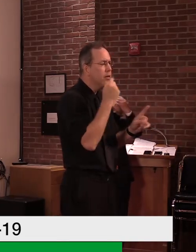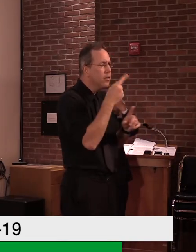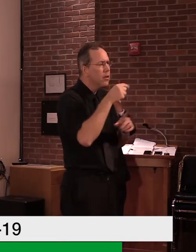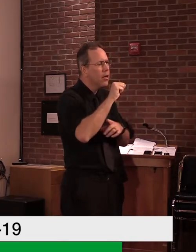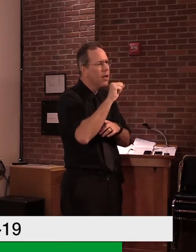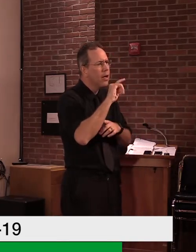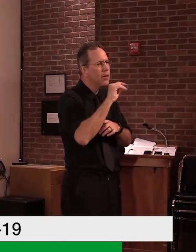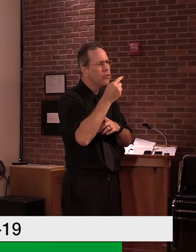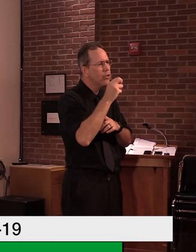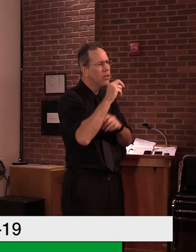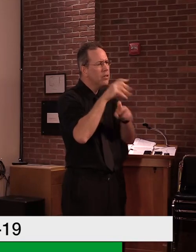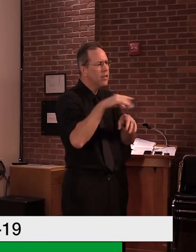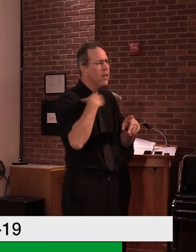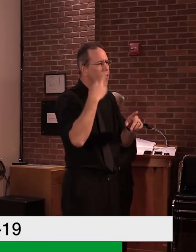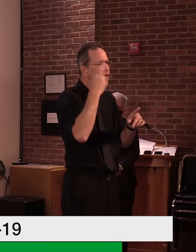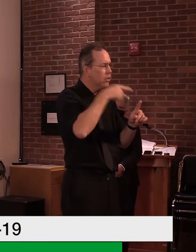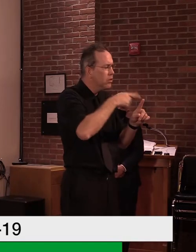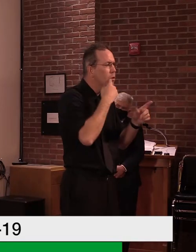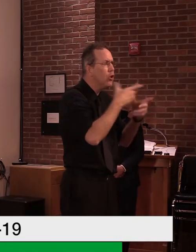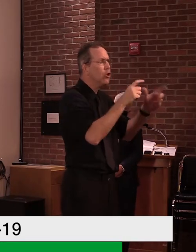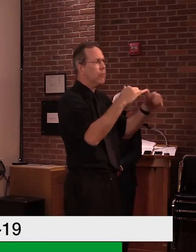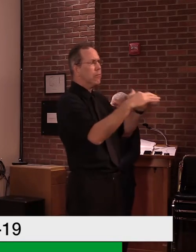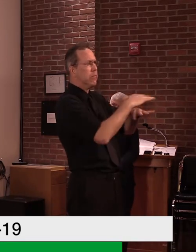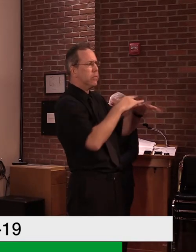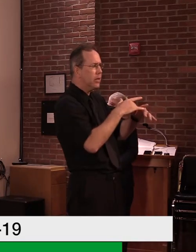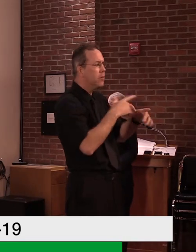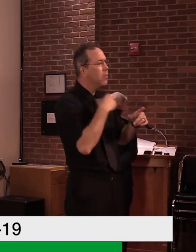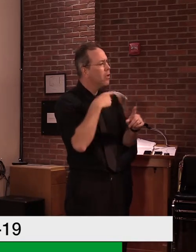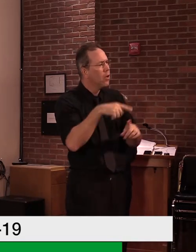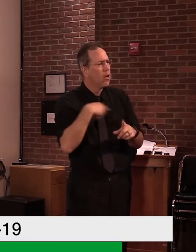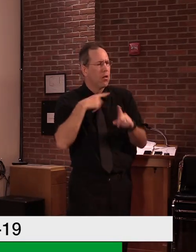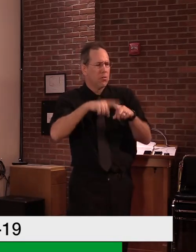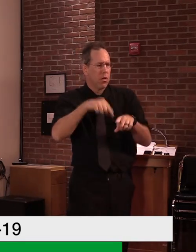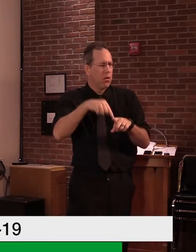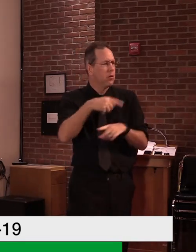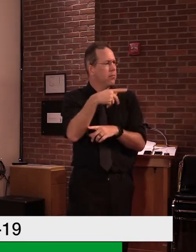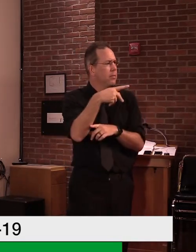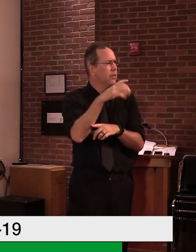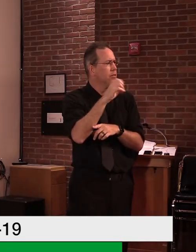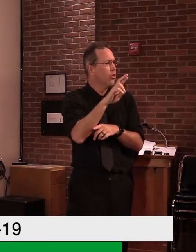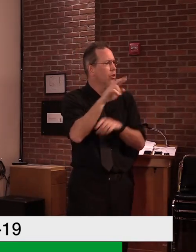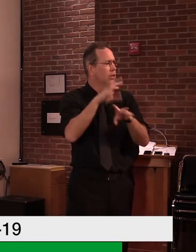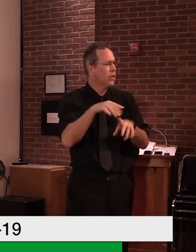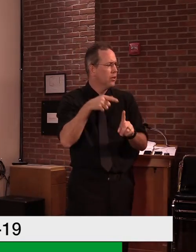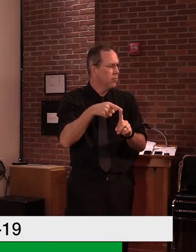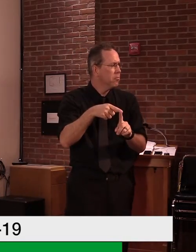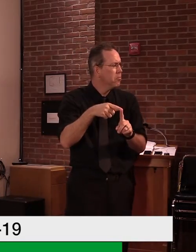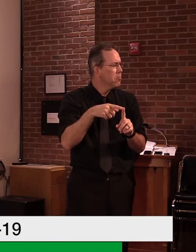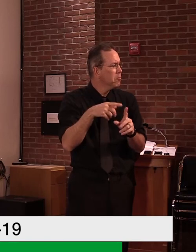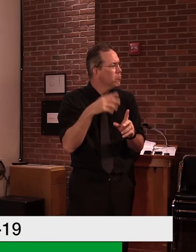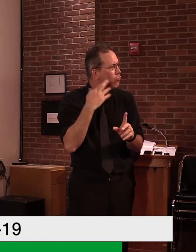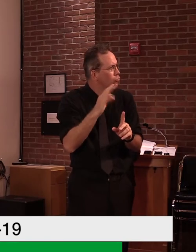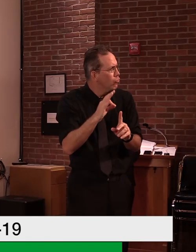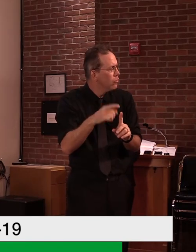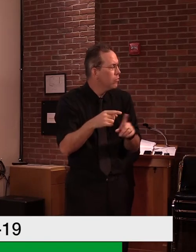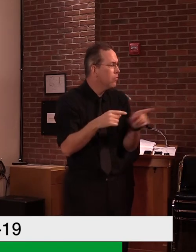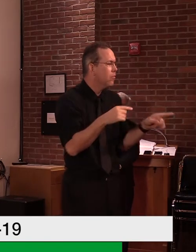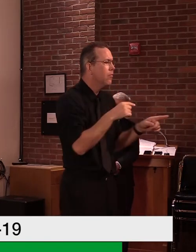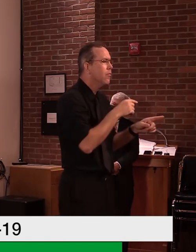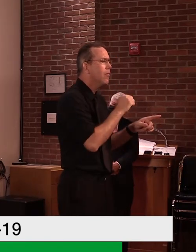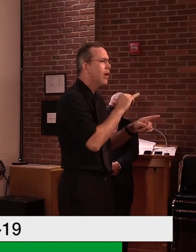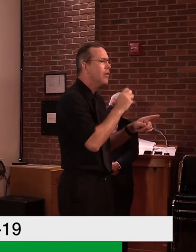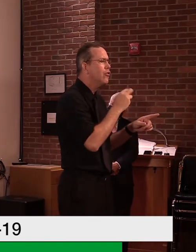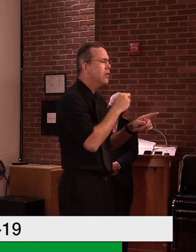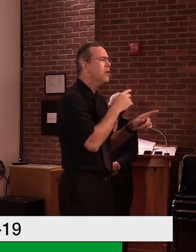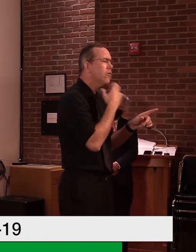tests. And we will, we've been discussing that all along in terms of how they can be utilized in a high